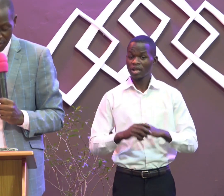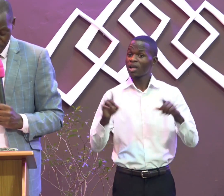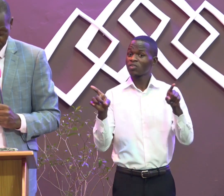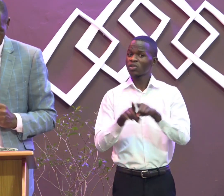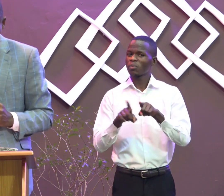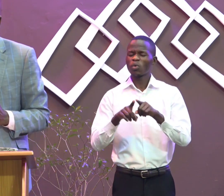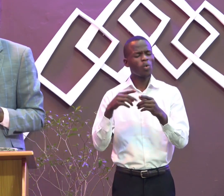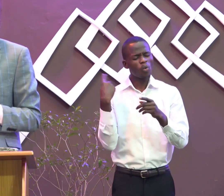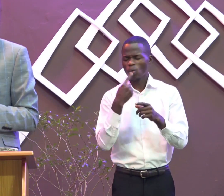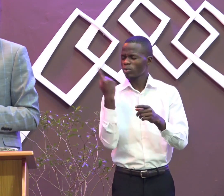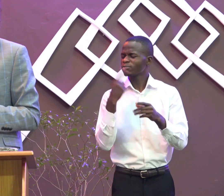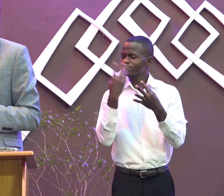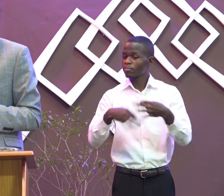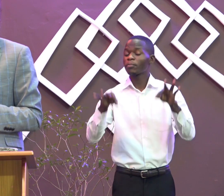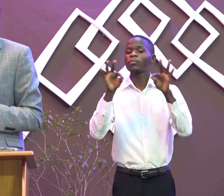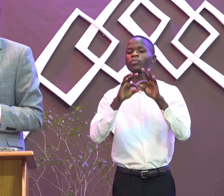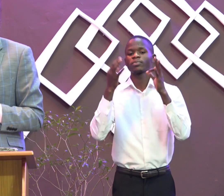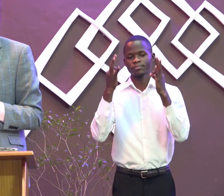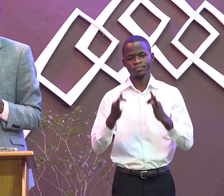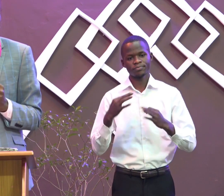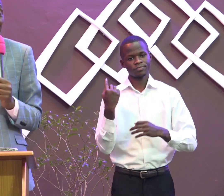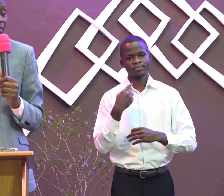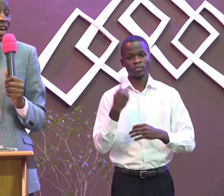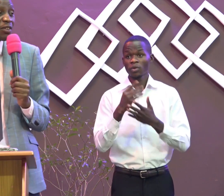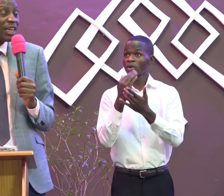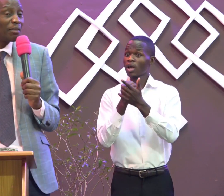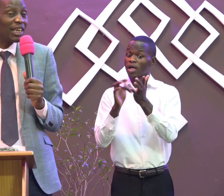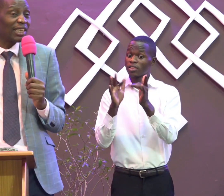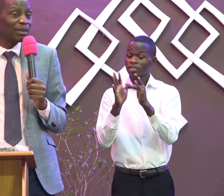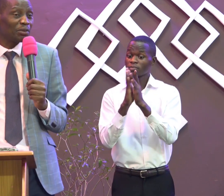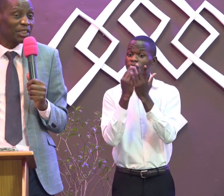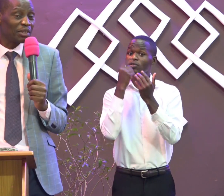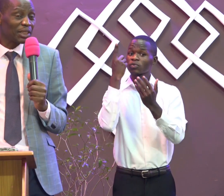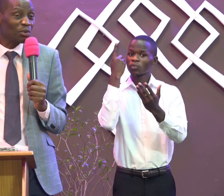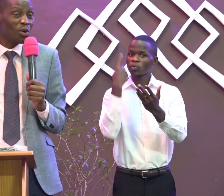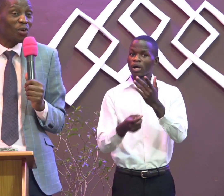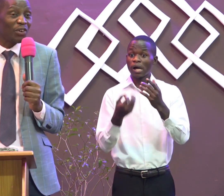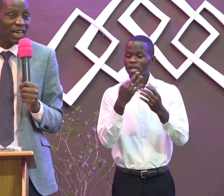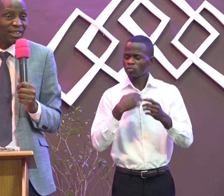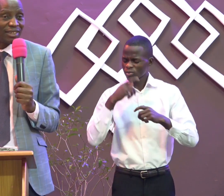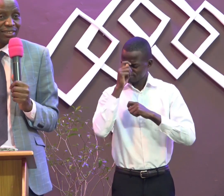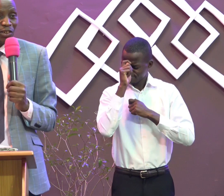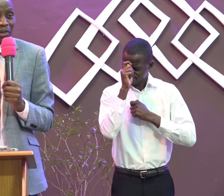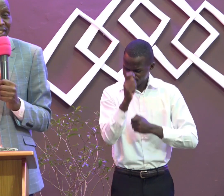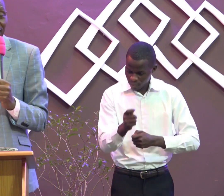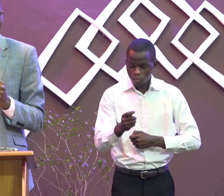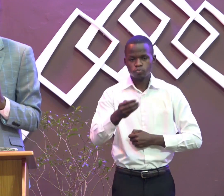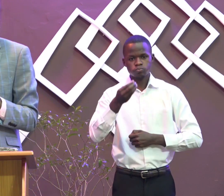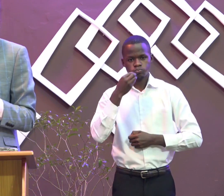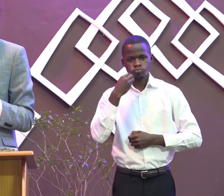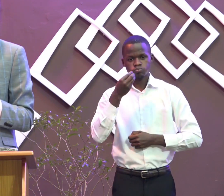mujudde miganyulo. There are only benefits there. Bible egambye nti munaagondanga munaalyanga ebirungi ebyensi. Buli lw'ogonda,